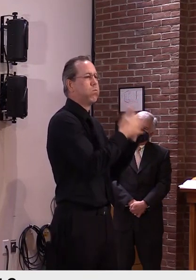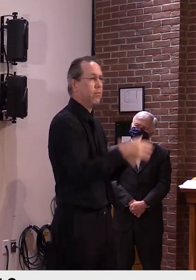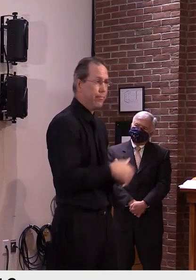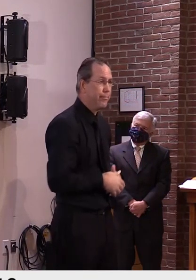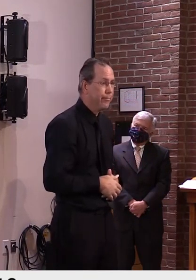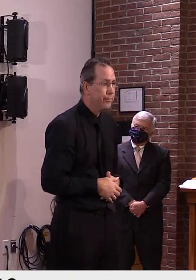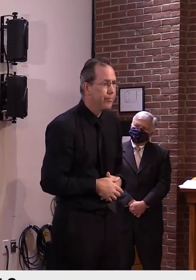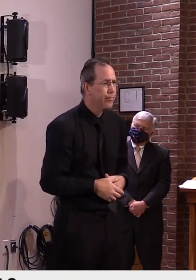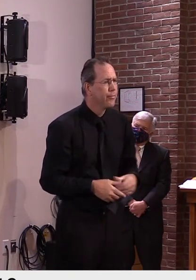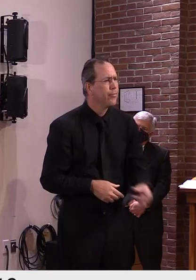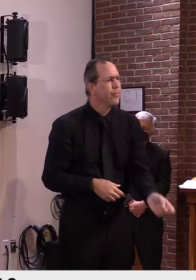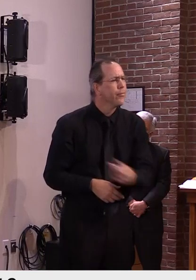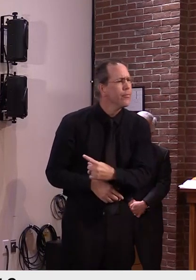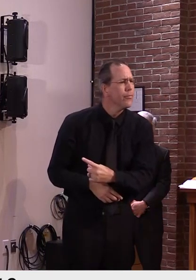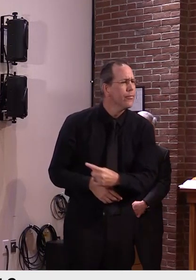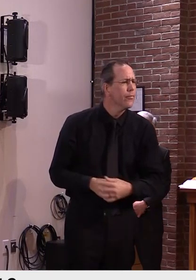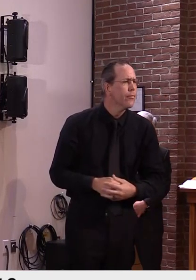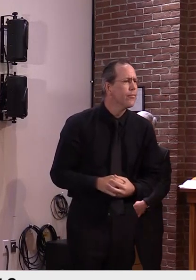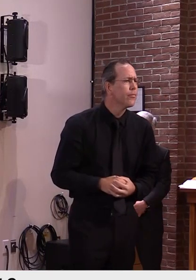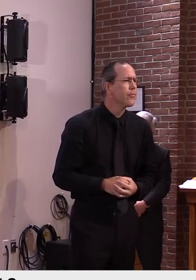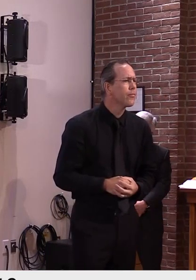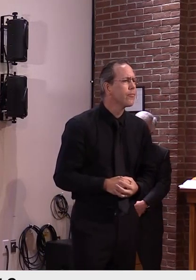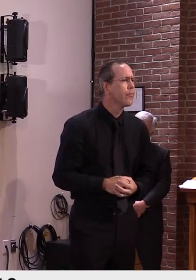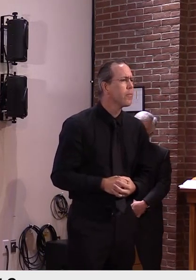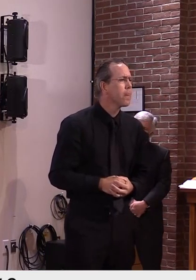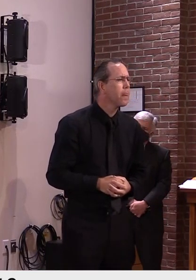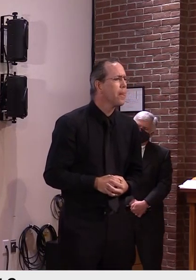Yeah, that was the intent,